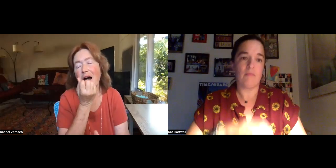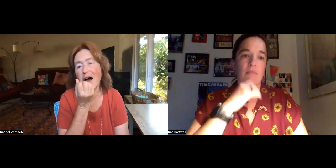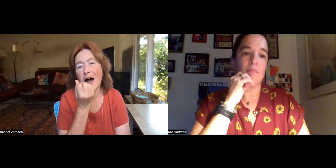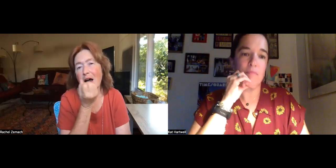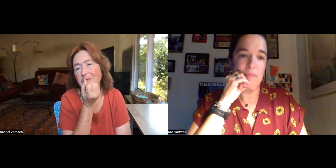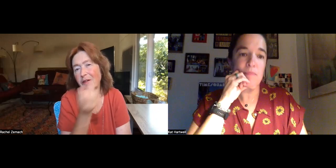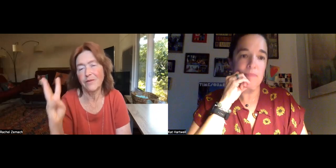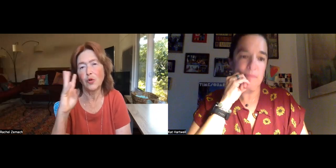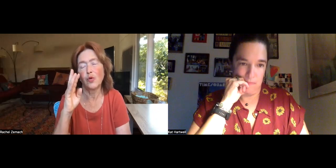have a few